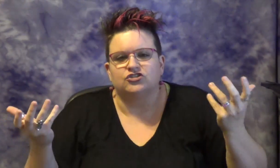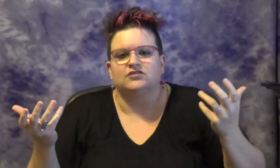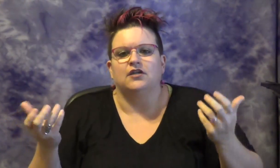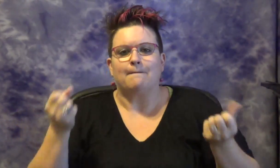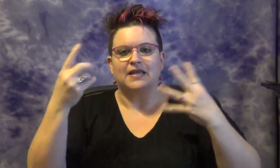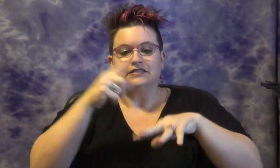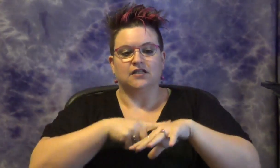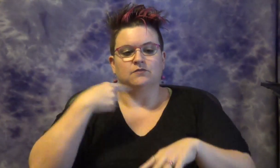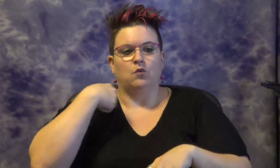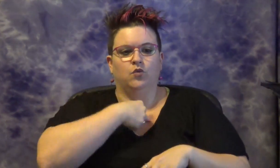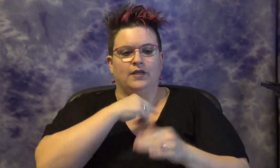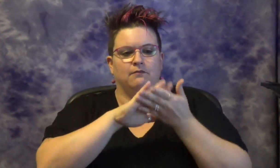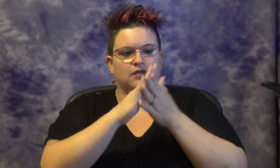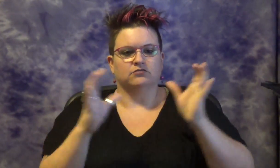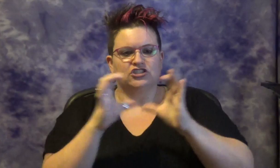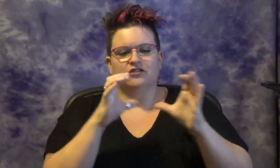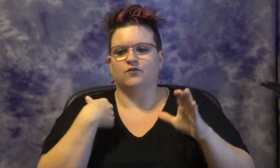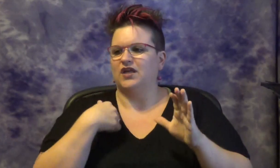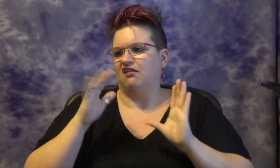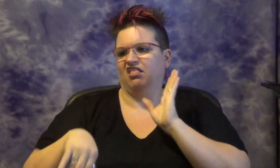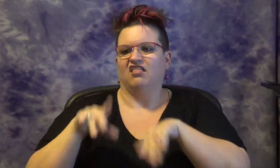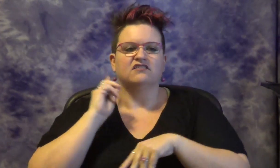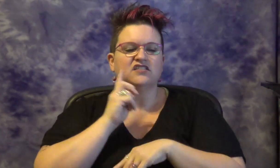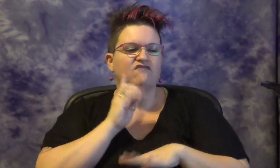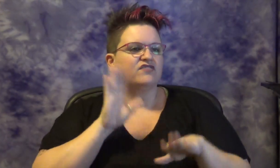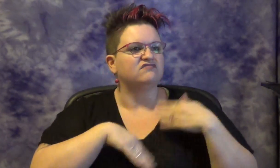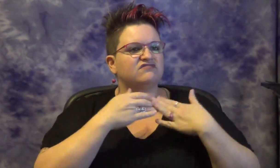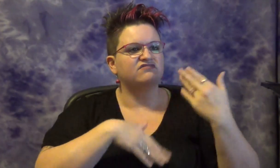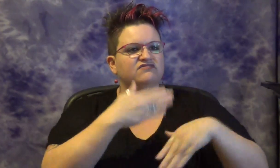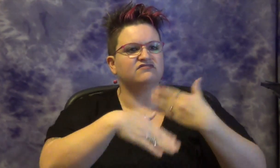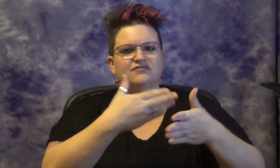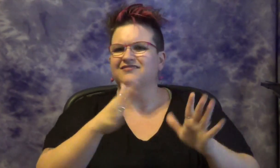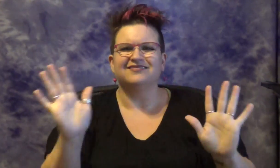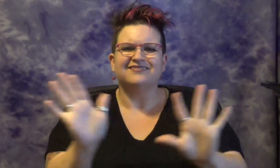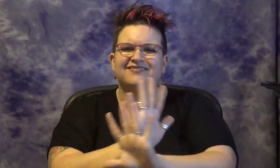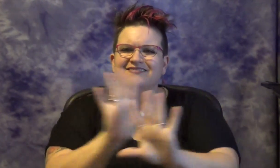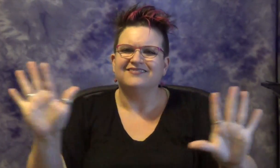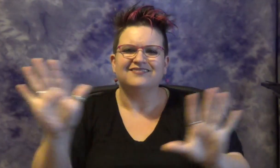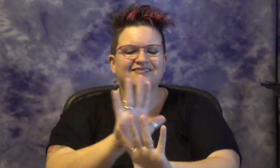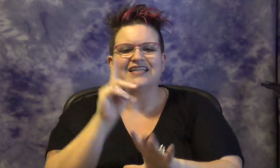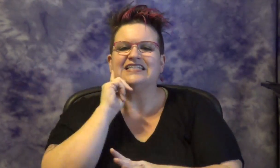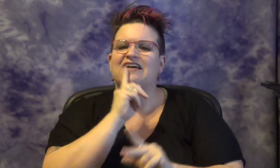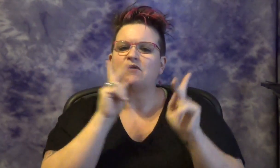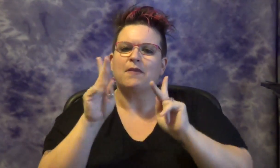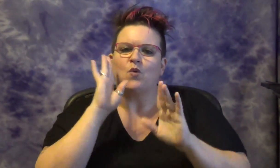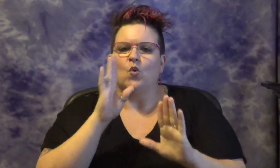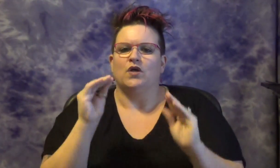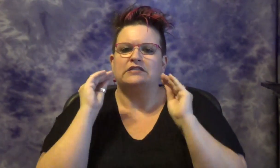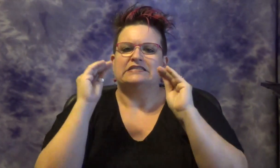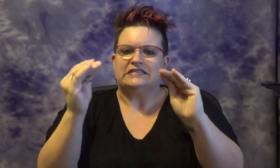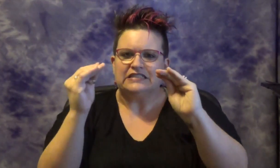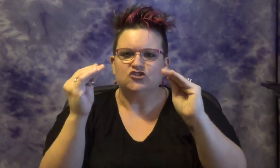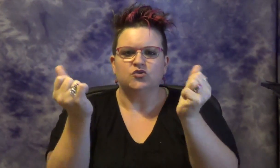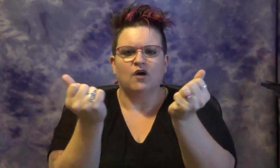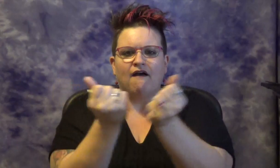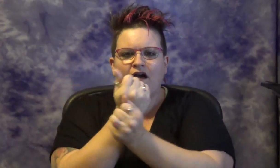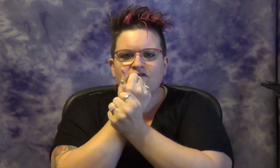us so much. And so when we become certified, a lot of times we think, oh, we don't need deaf people anymore. Their word is not